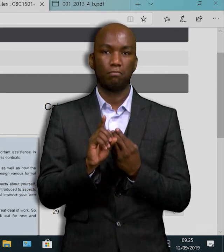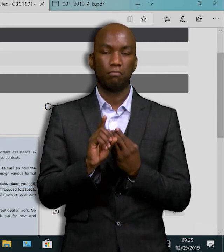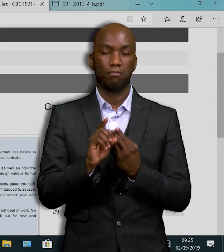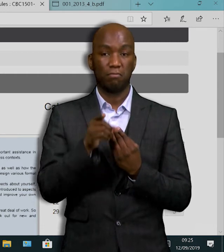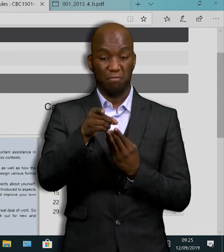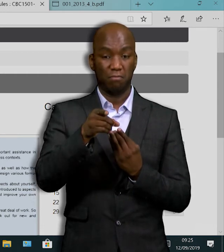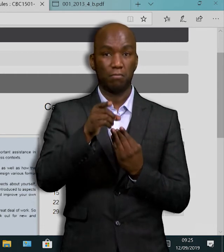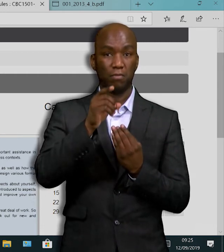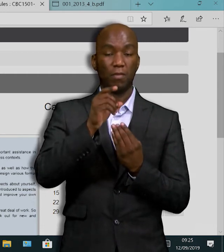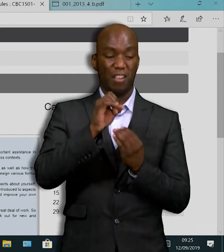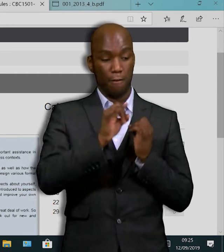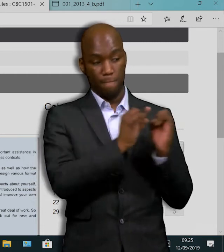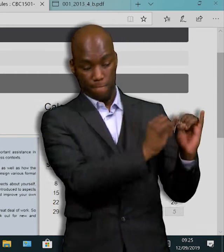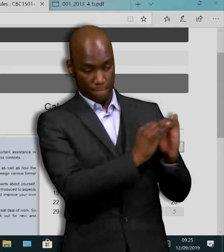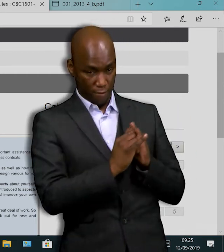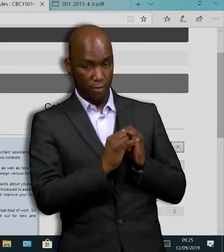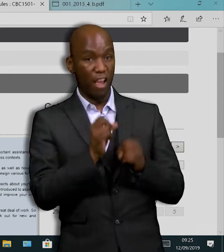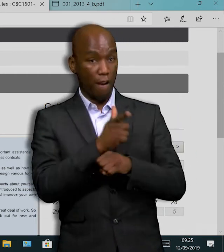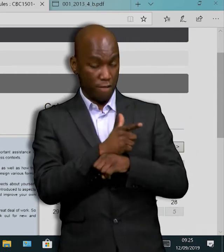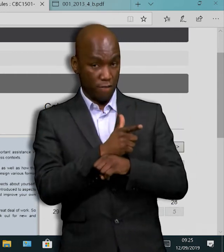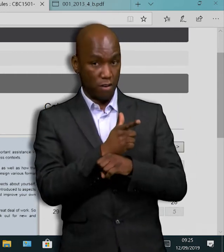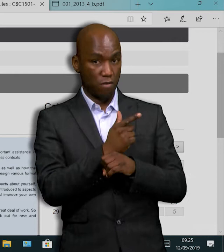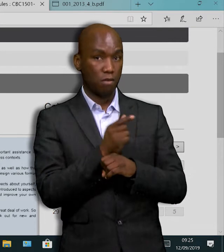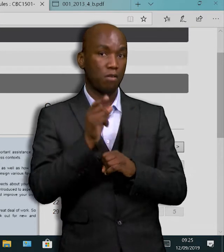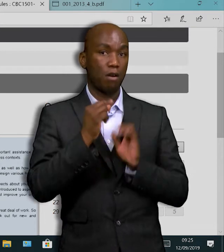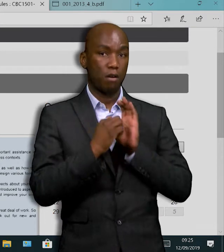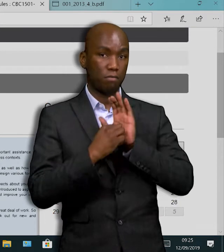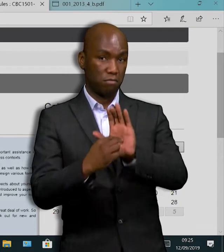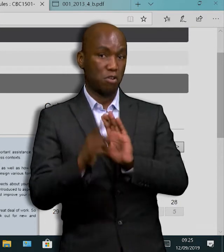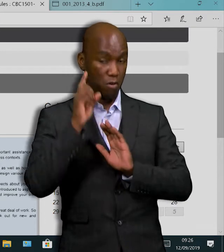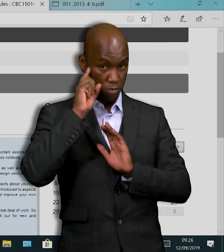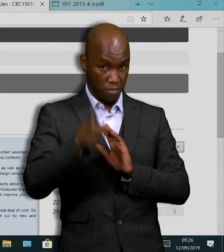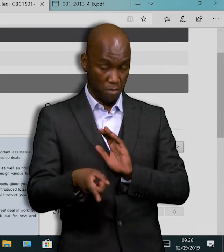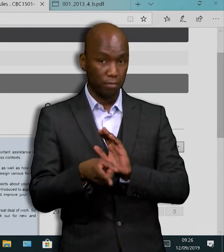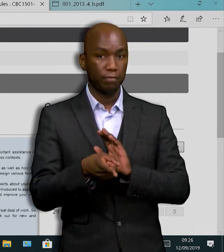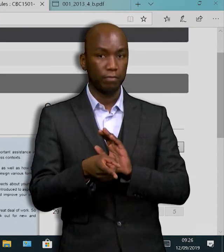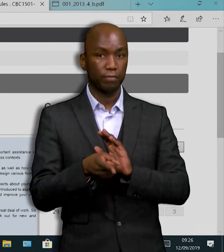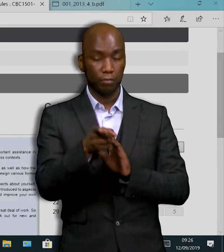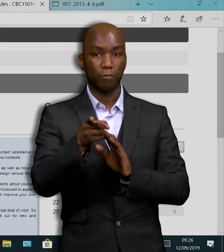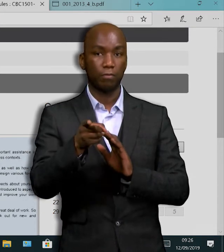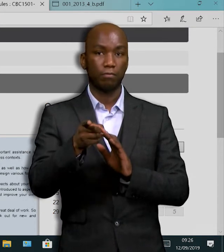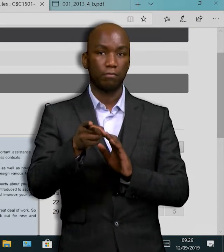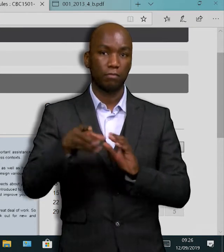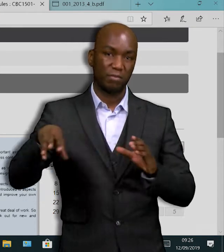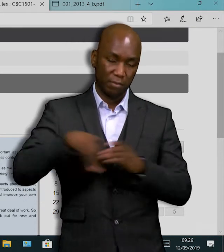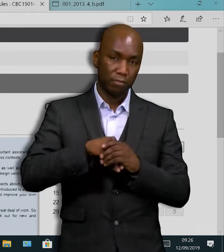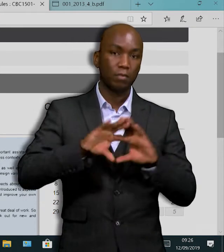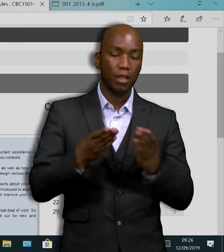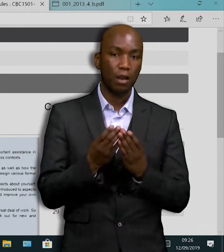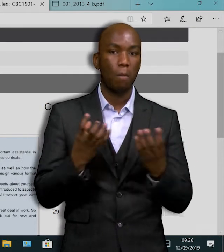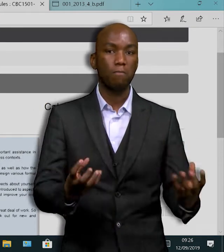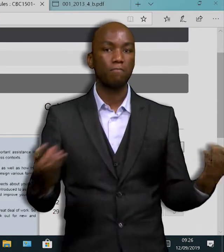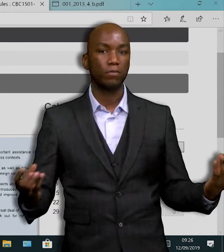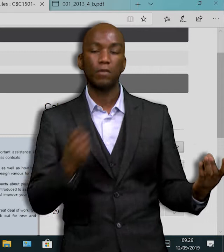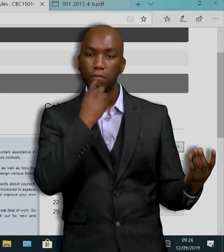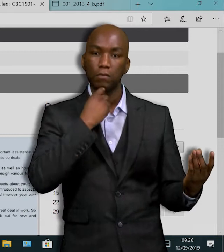In this introductory video, I will show you how to access and use these videos and other resources.